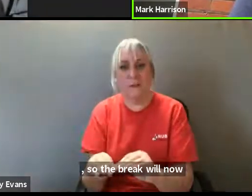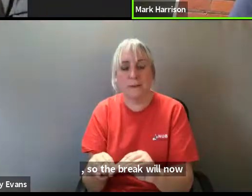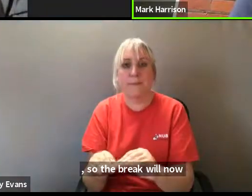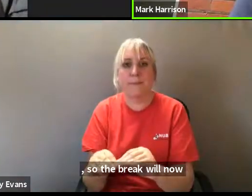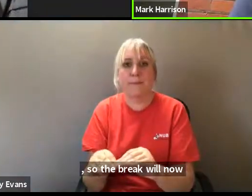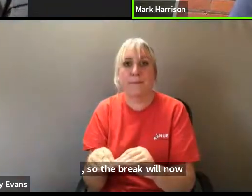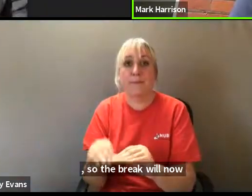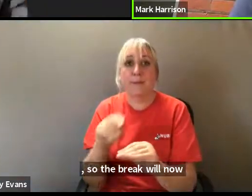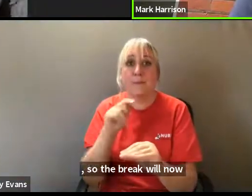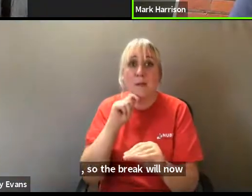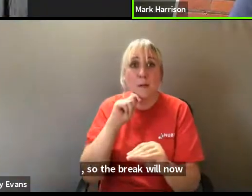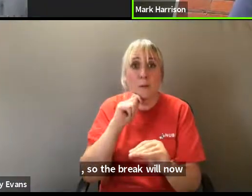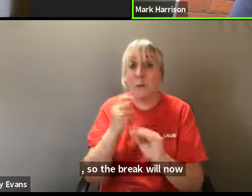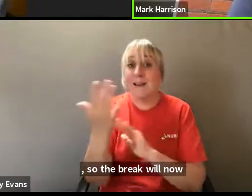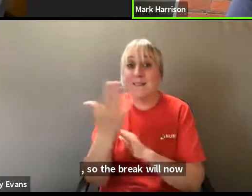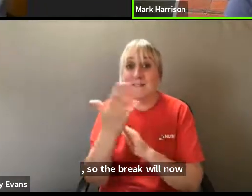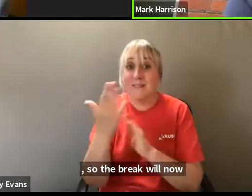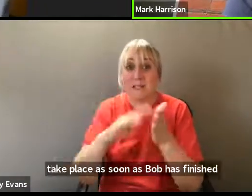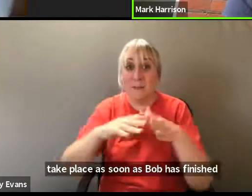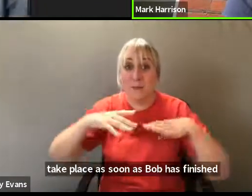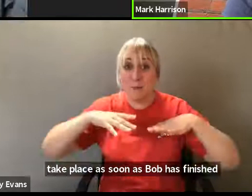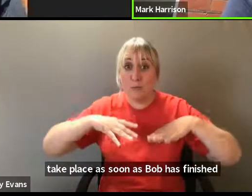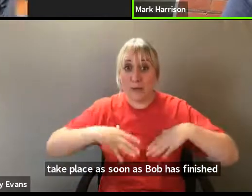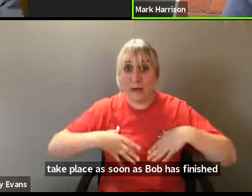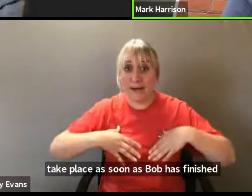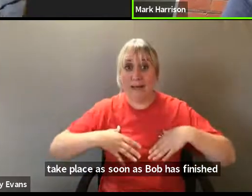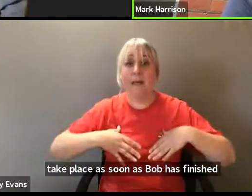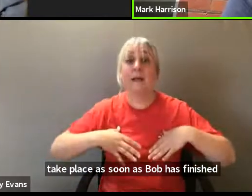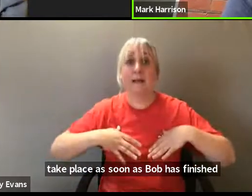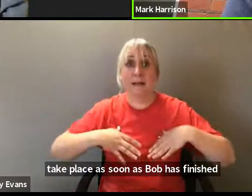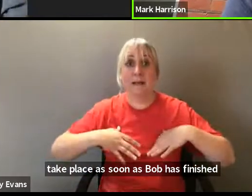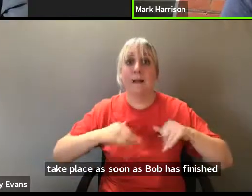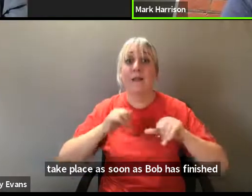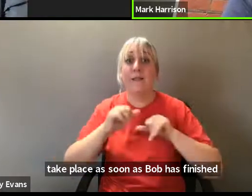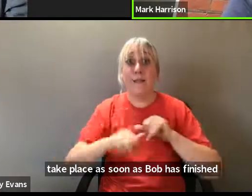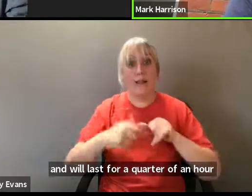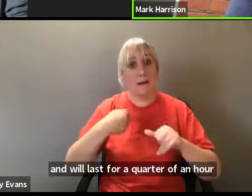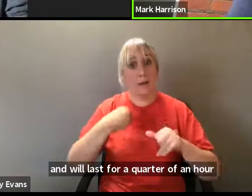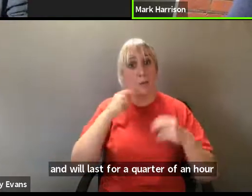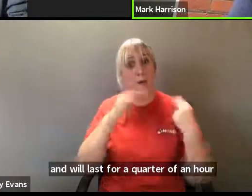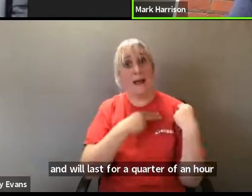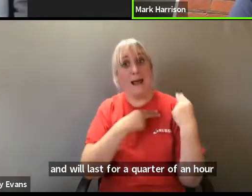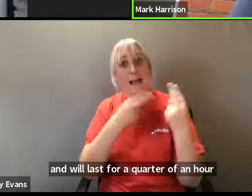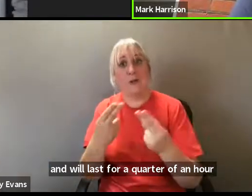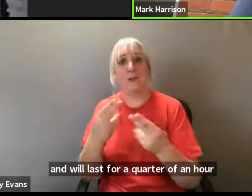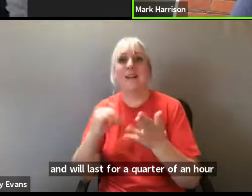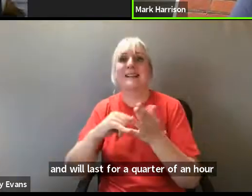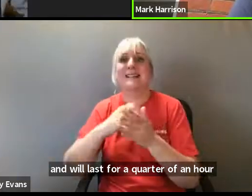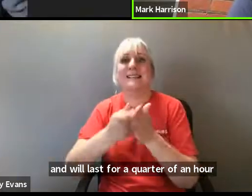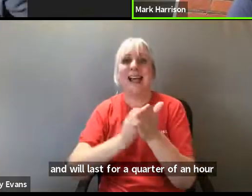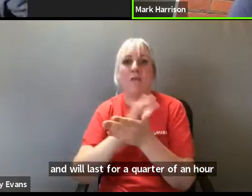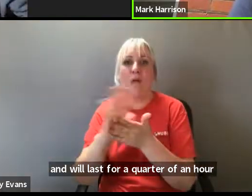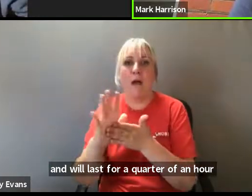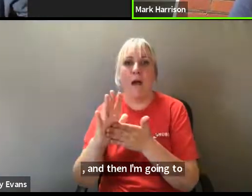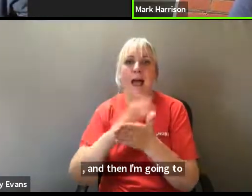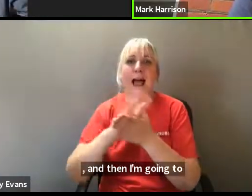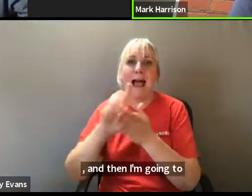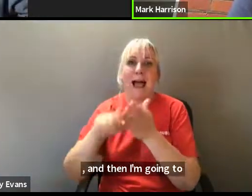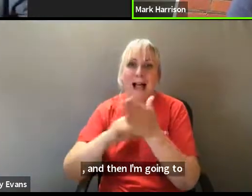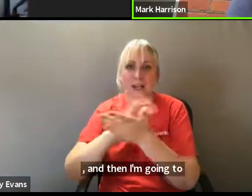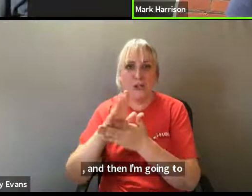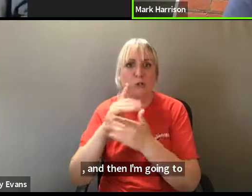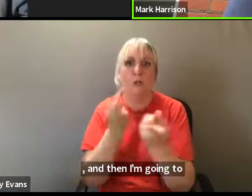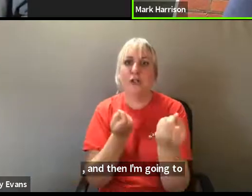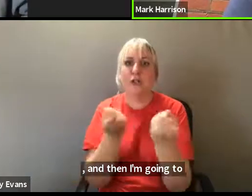for a quarter of an hour. And then I'm going to hand over to Sarah Hatch to chair the second half